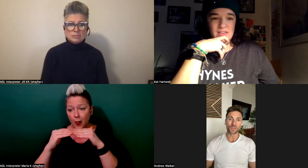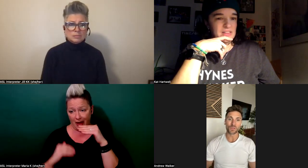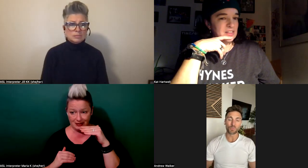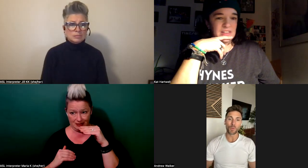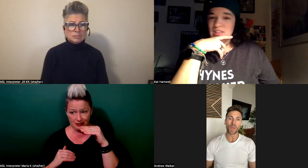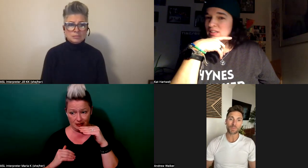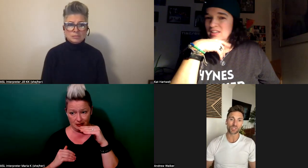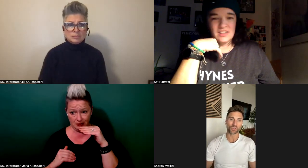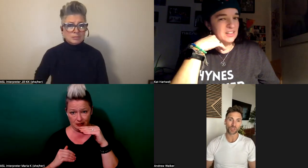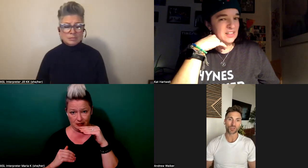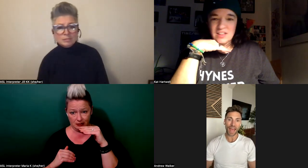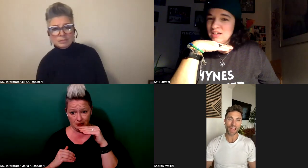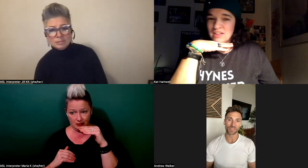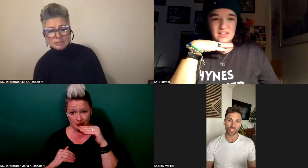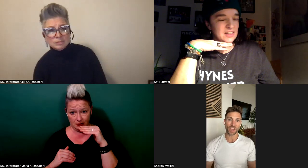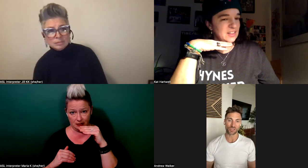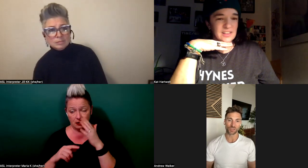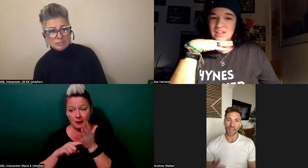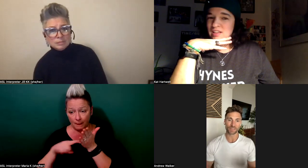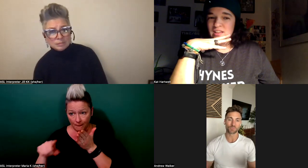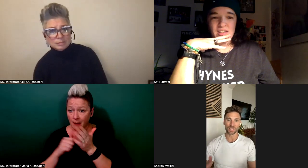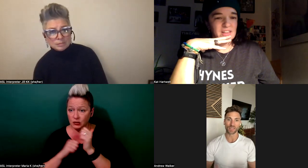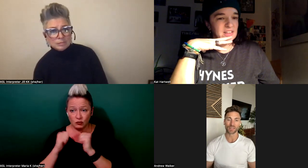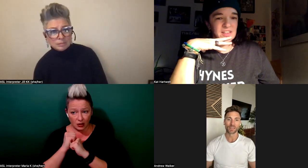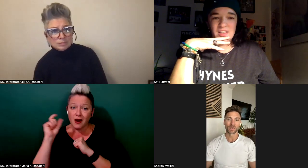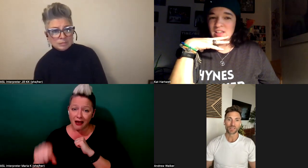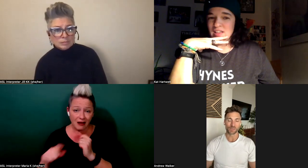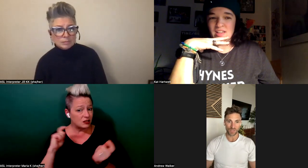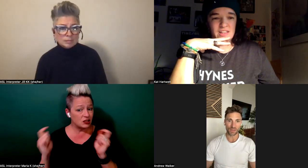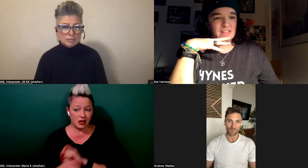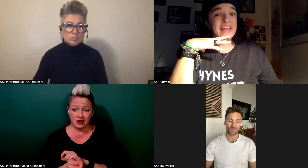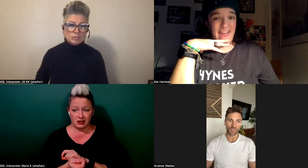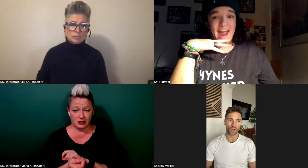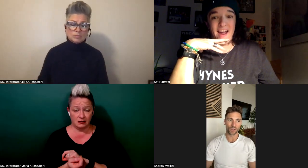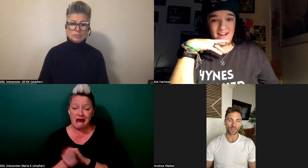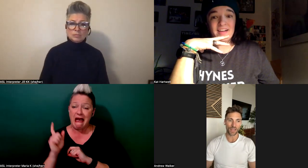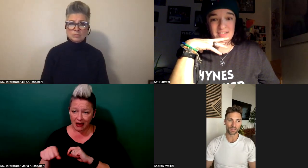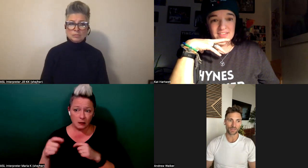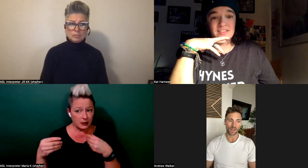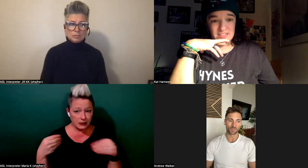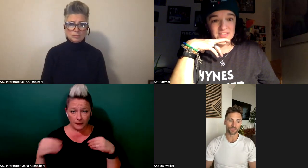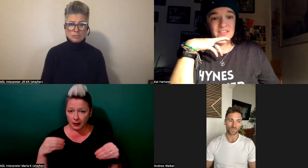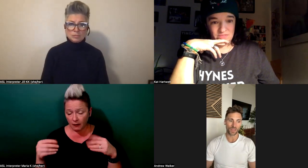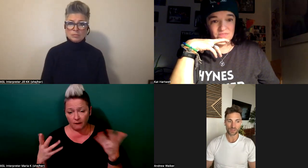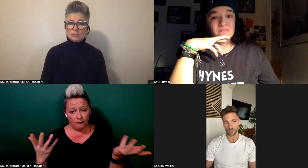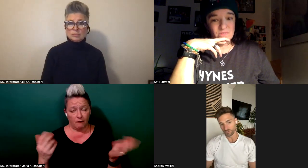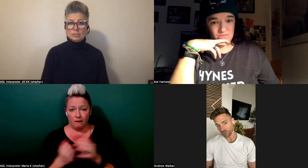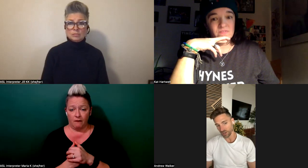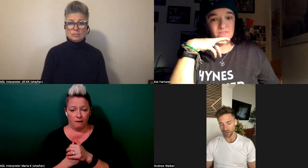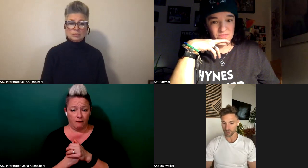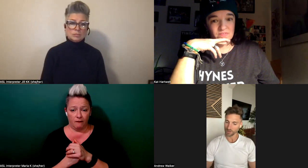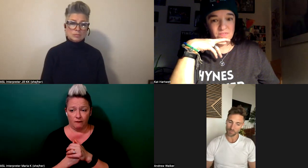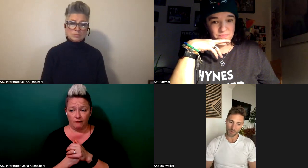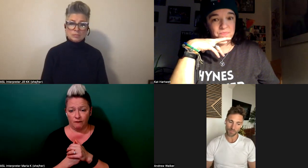so the payment structure had to change. There had to be some give, you know, and so